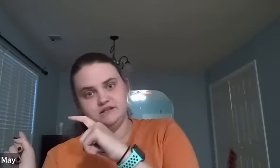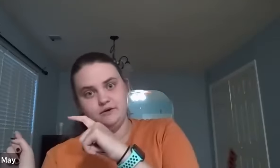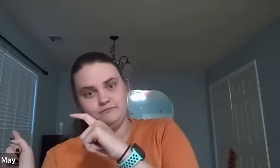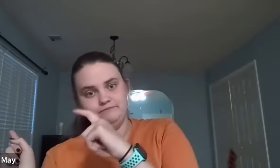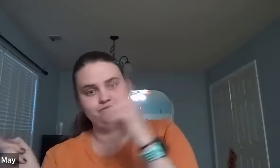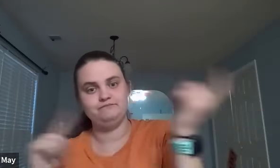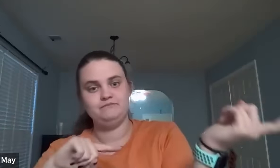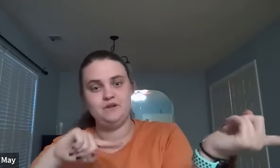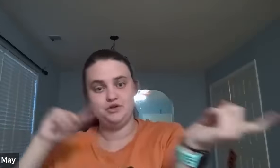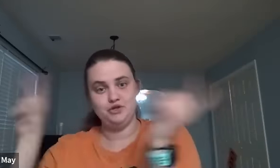go. Go.